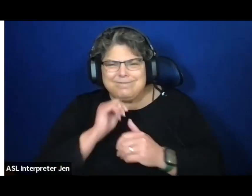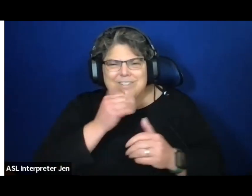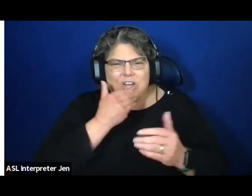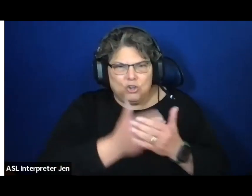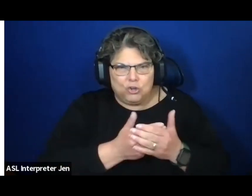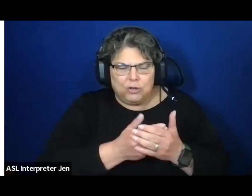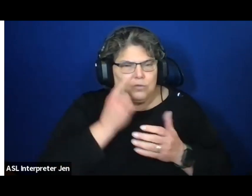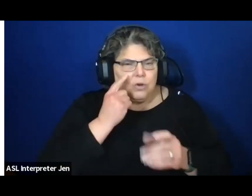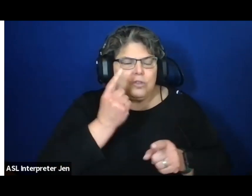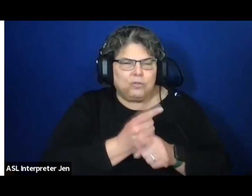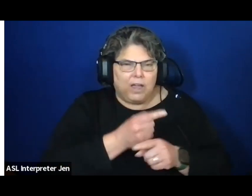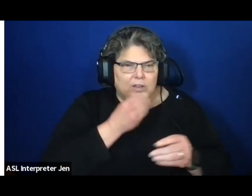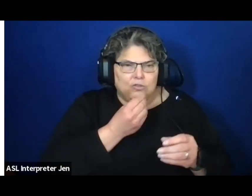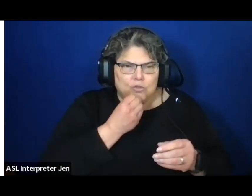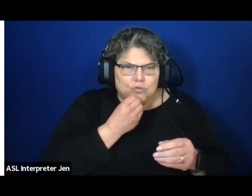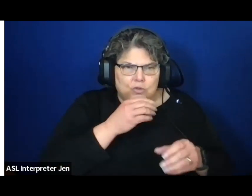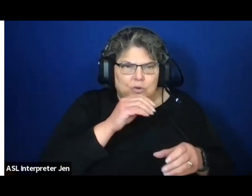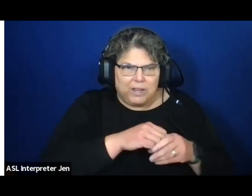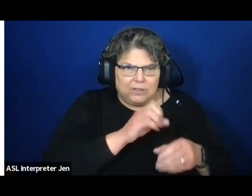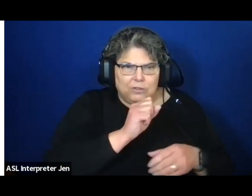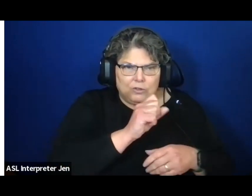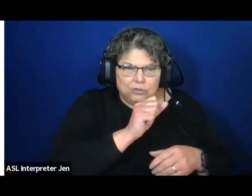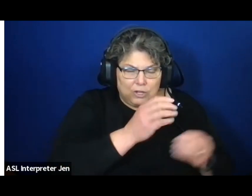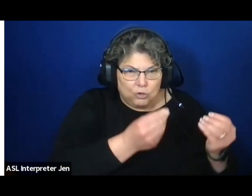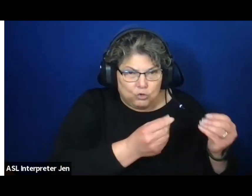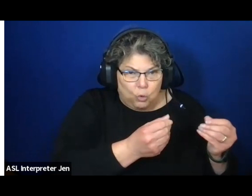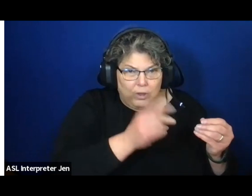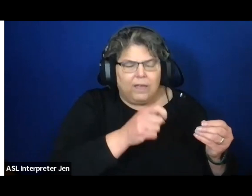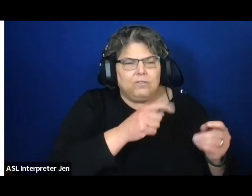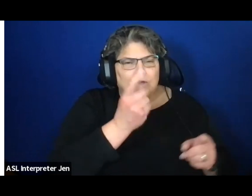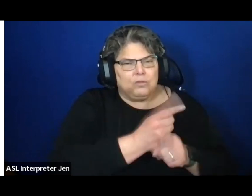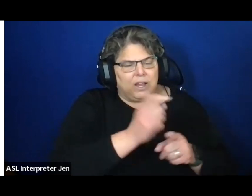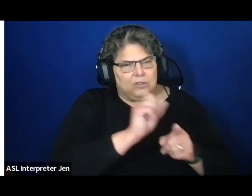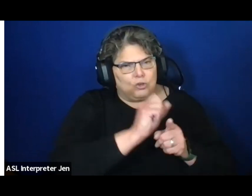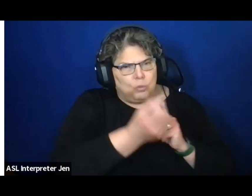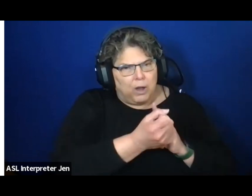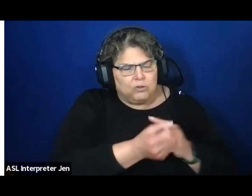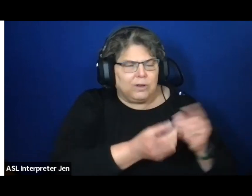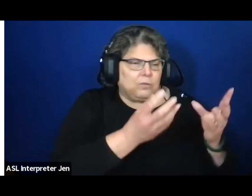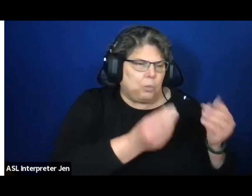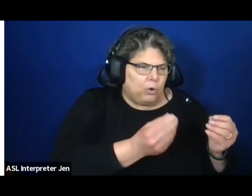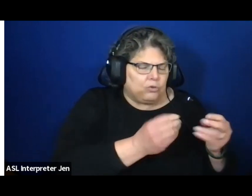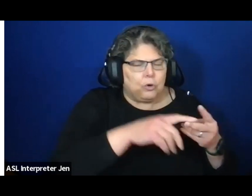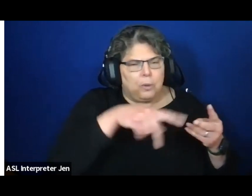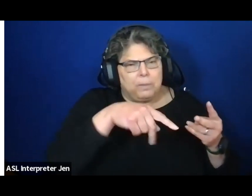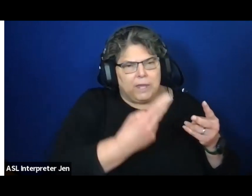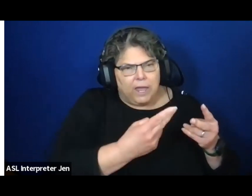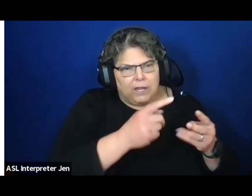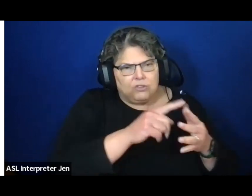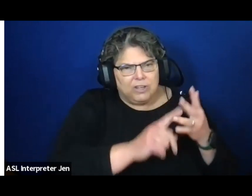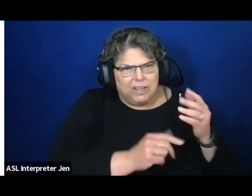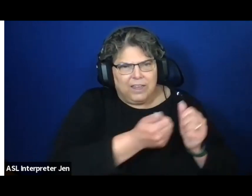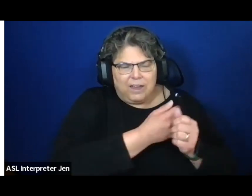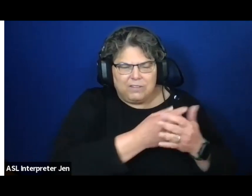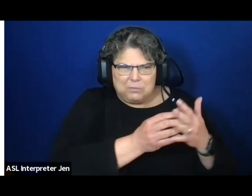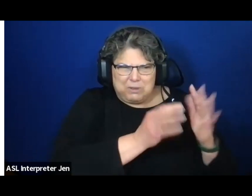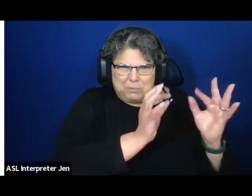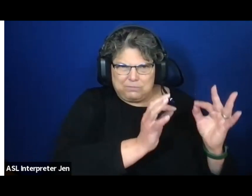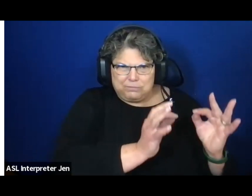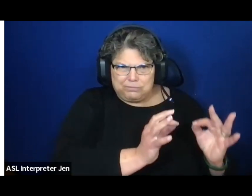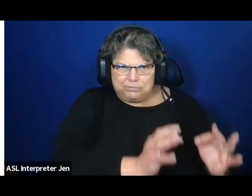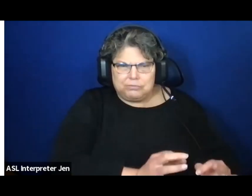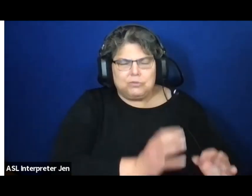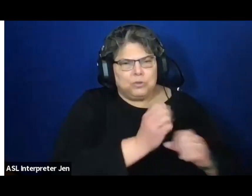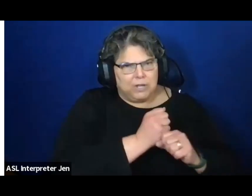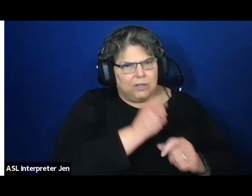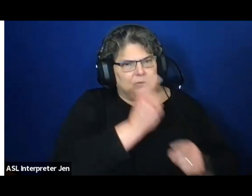the right nutrients in the soil, you have to have the right condition. Whether it's moisture, whether it's pH, all of those things have to be right for you to get the nutrient